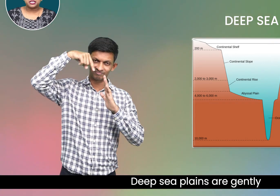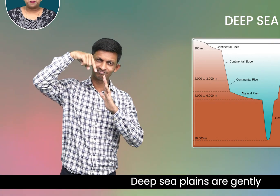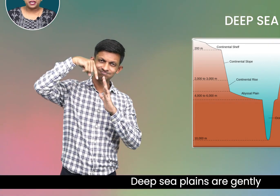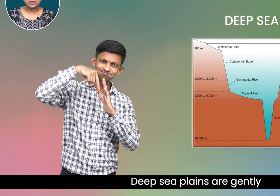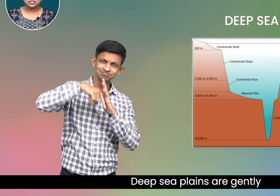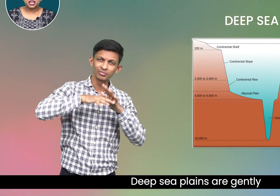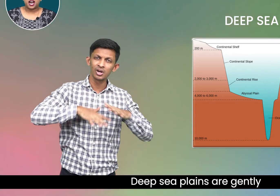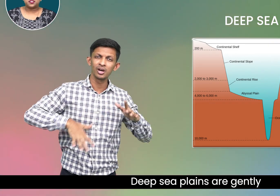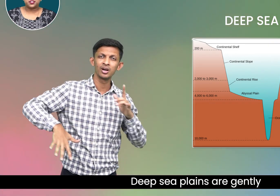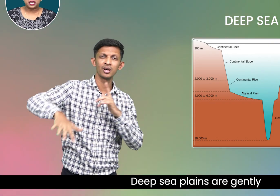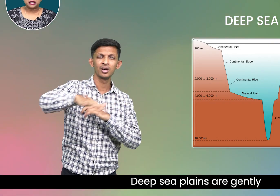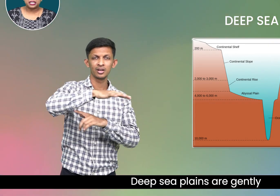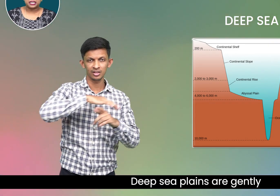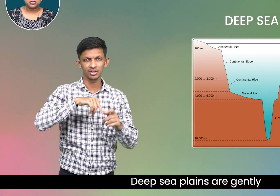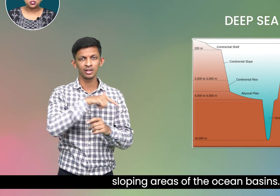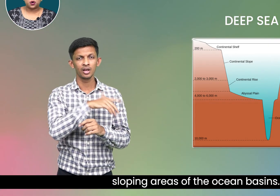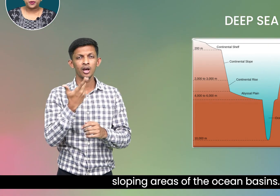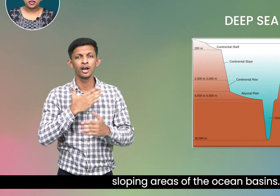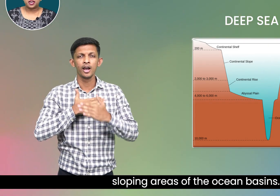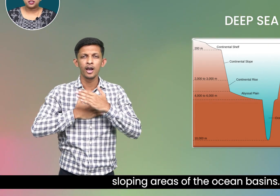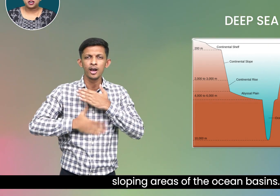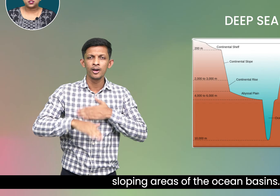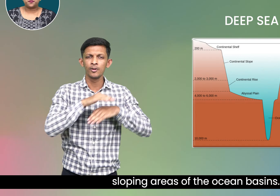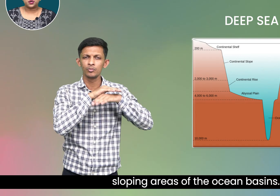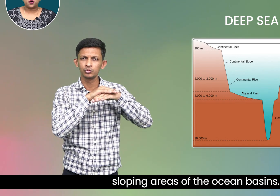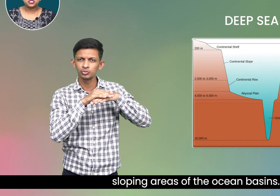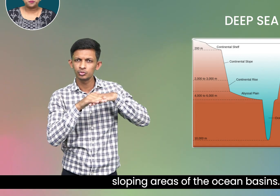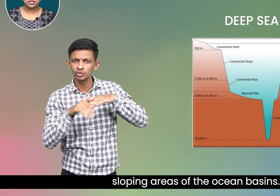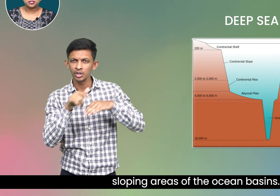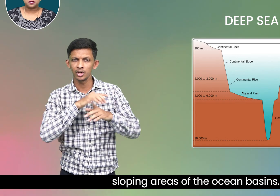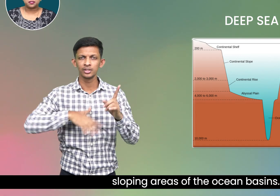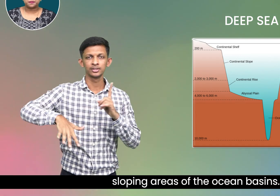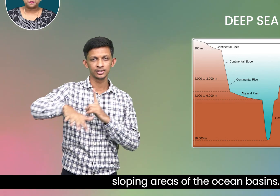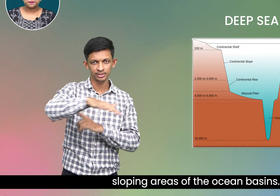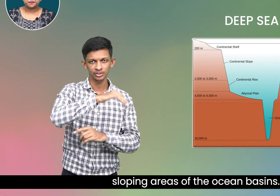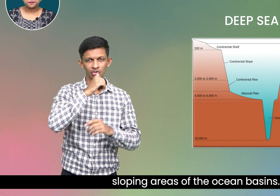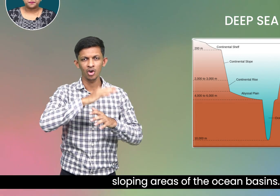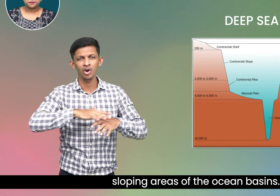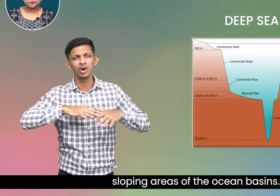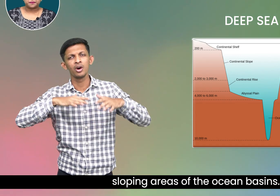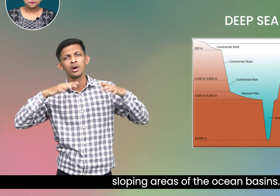Deep sea plains are gently sloping areas of the ocean basins.